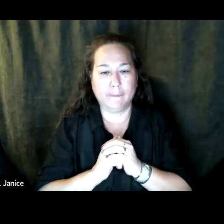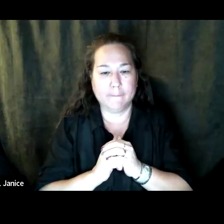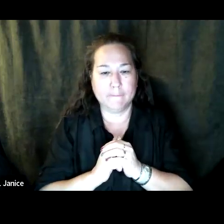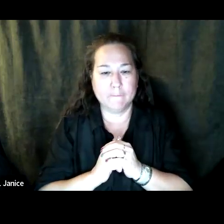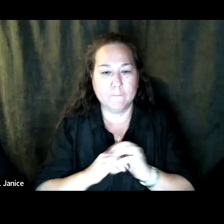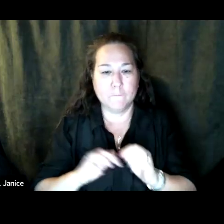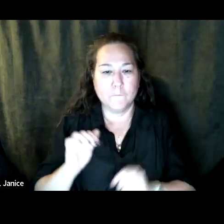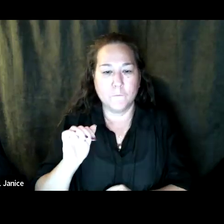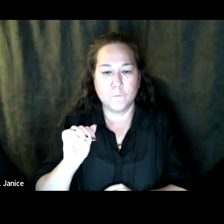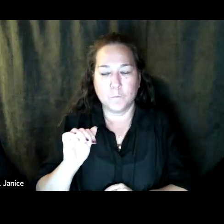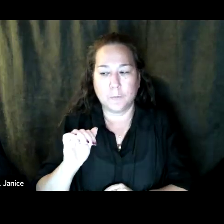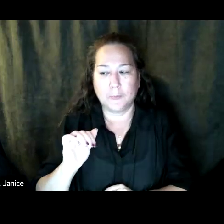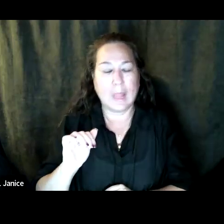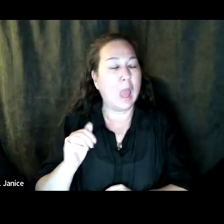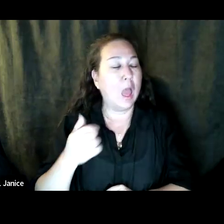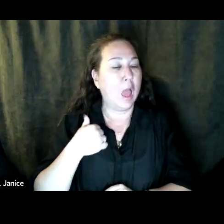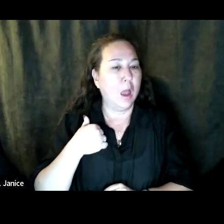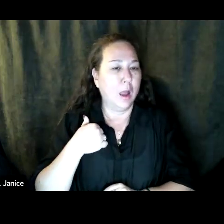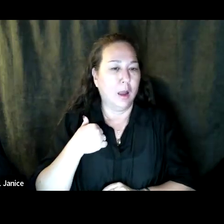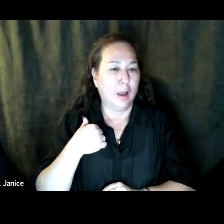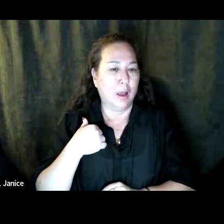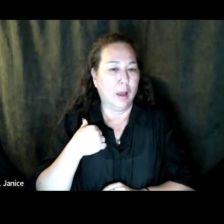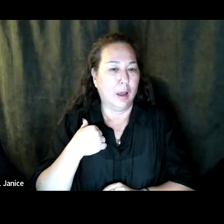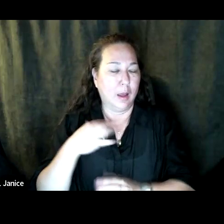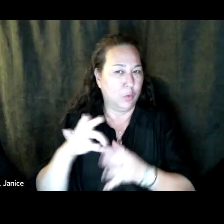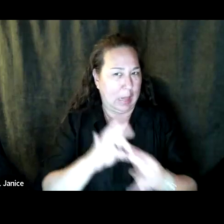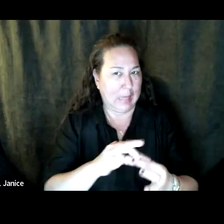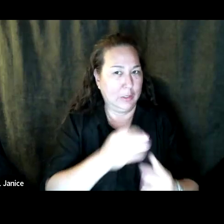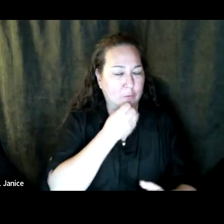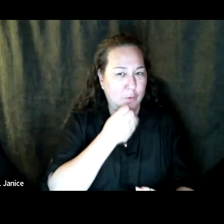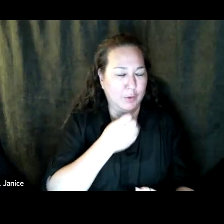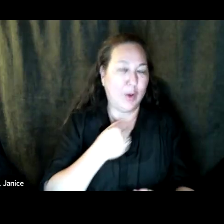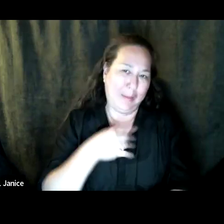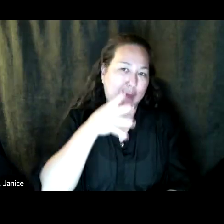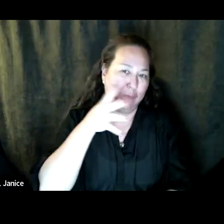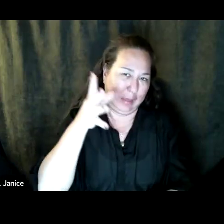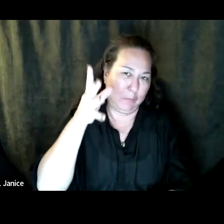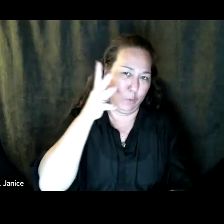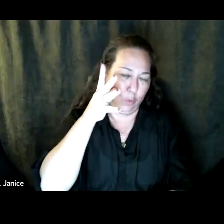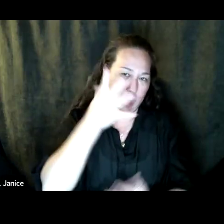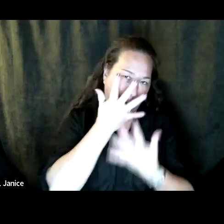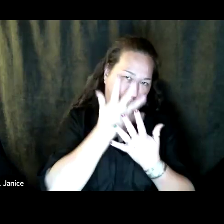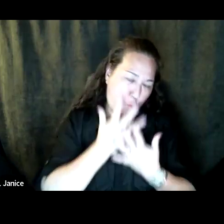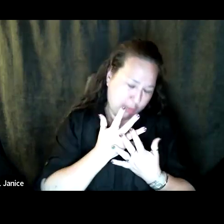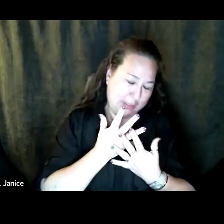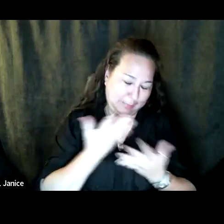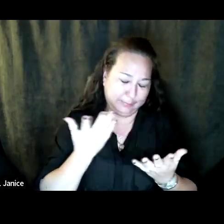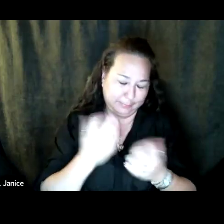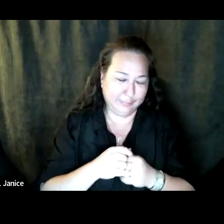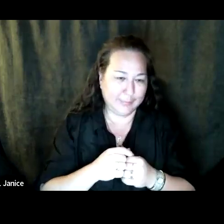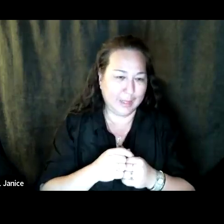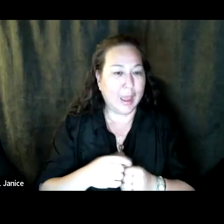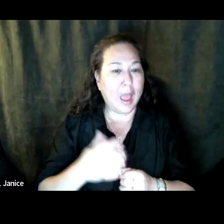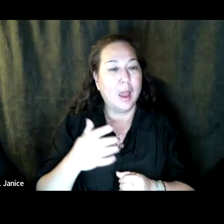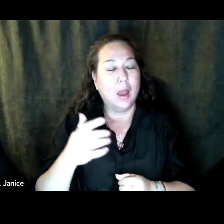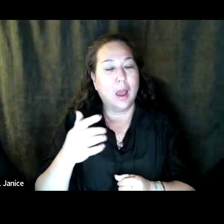I'm having my own parental morning because my son loves the school lunch. And so we're no longer able to make a lunch,